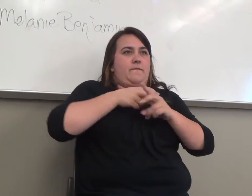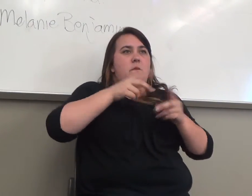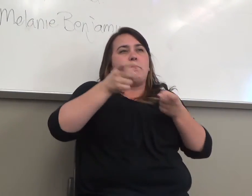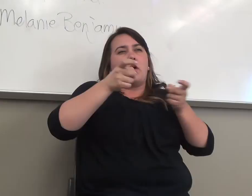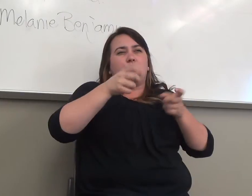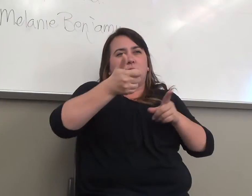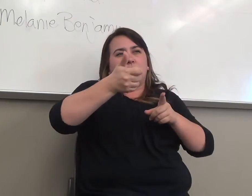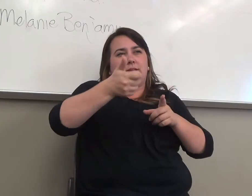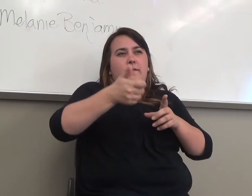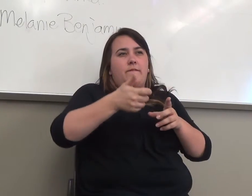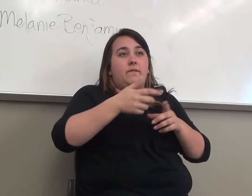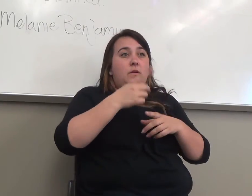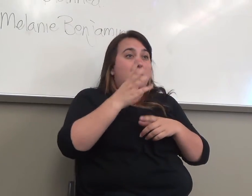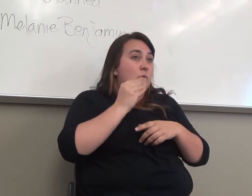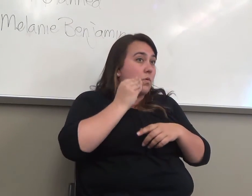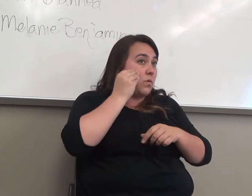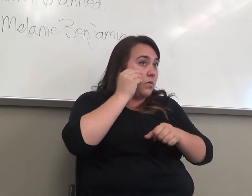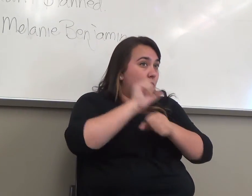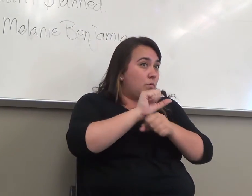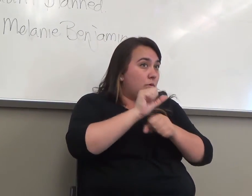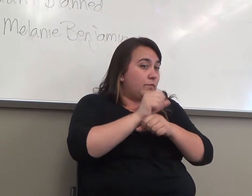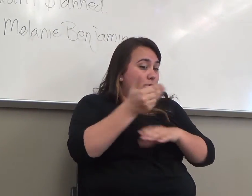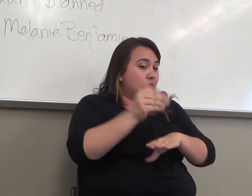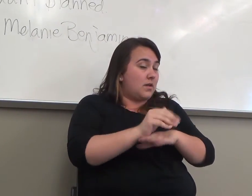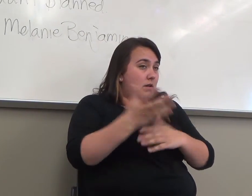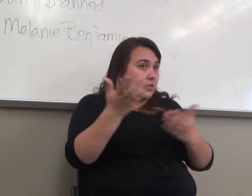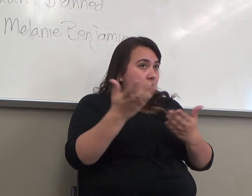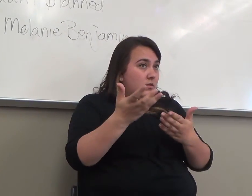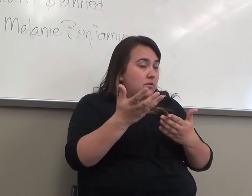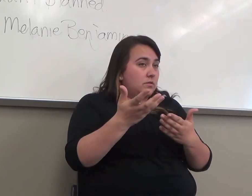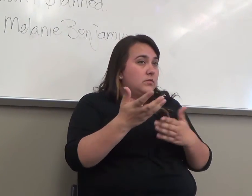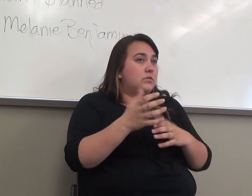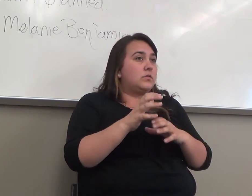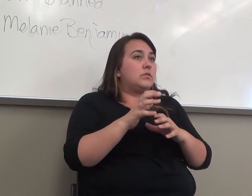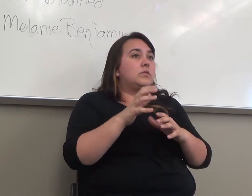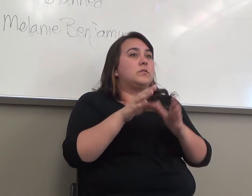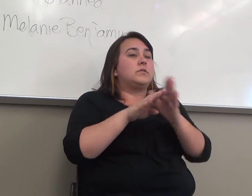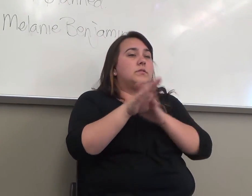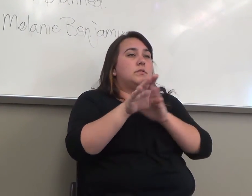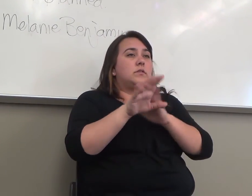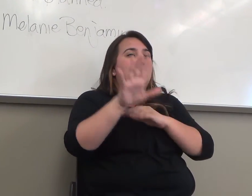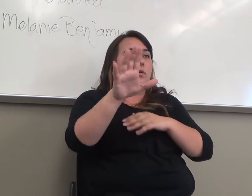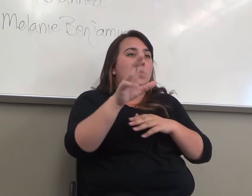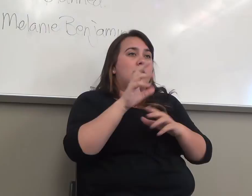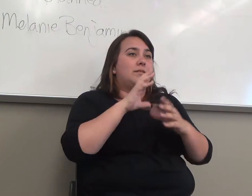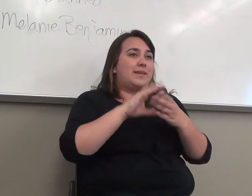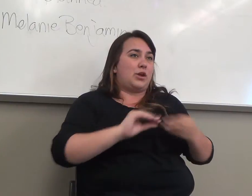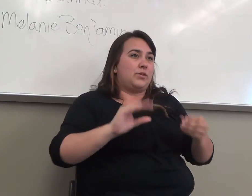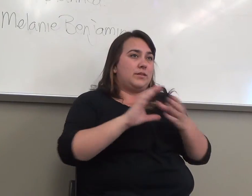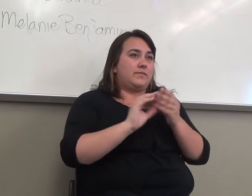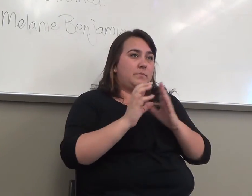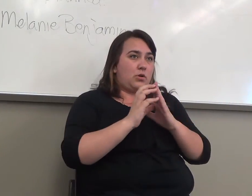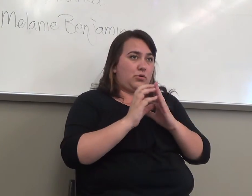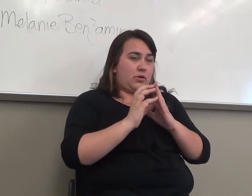only homework you have for tonight is to work on your narrative paragraphs. You guys have